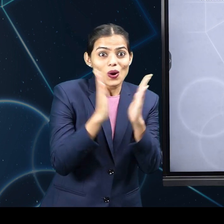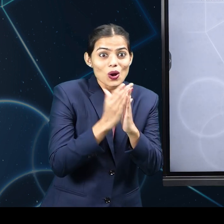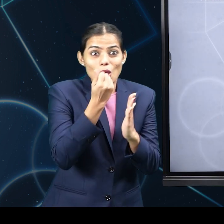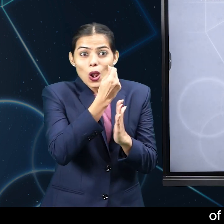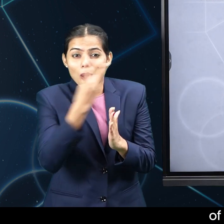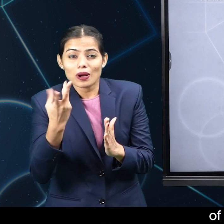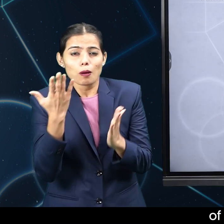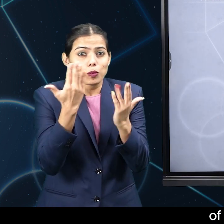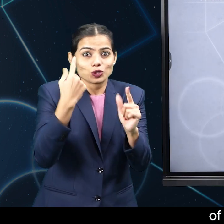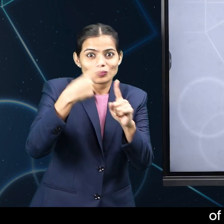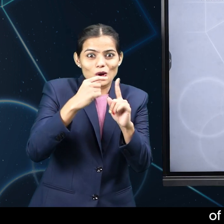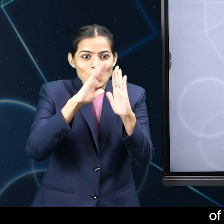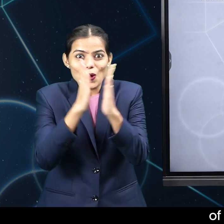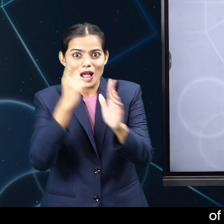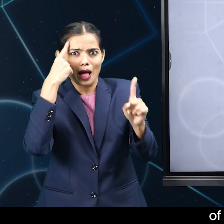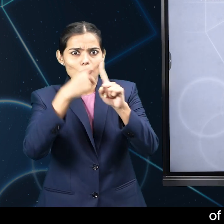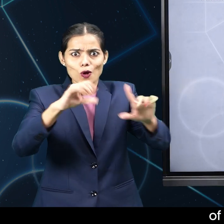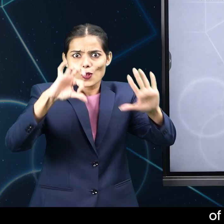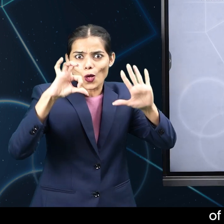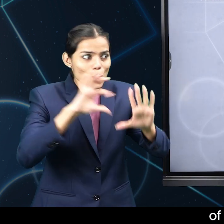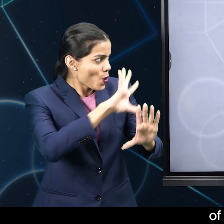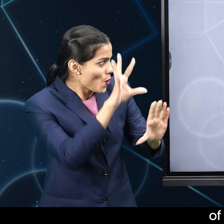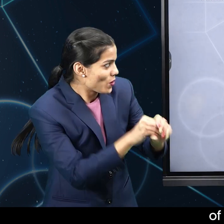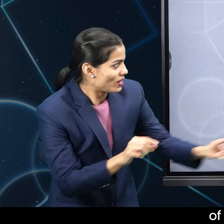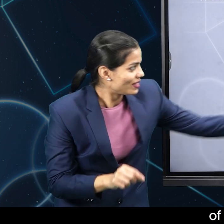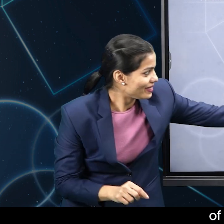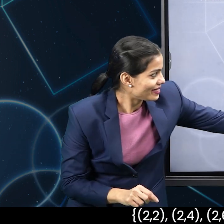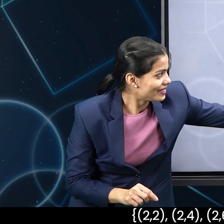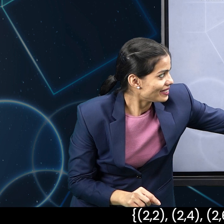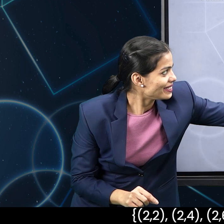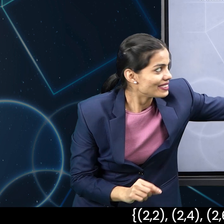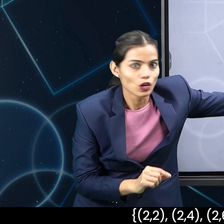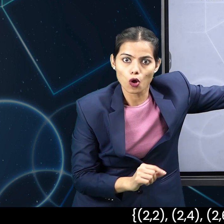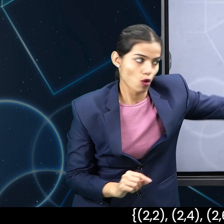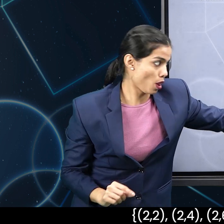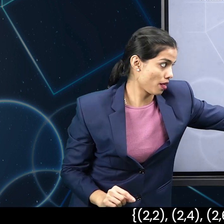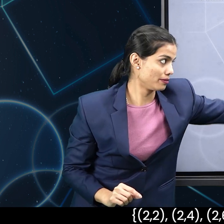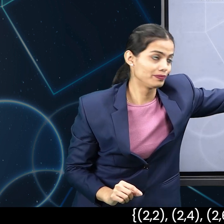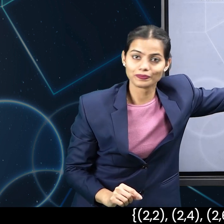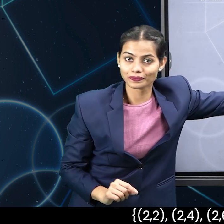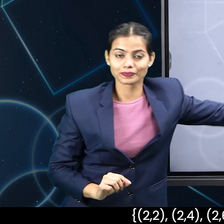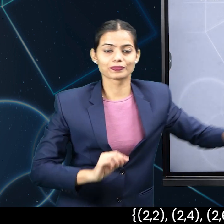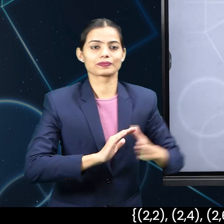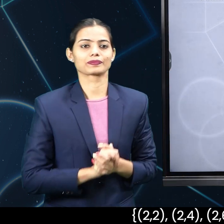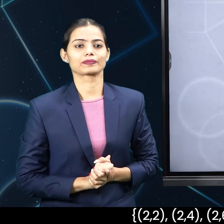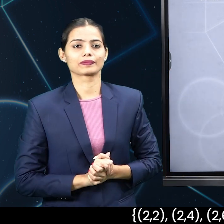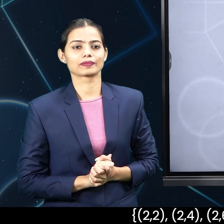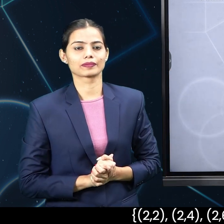Total number of favorable outcomes is equal to 9. 2, 2, 2, 4, 2, 6, 4,